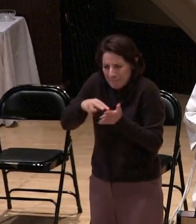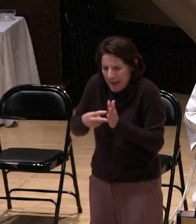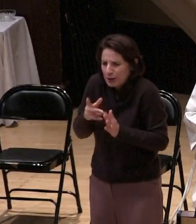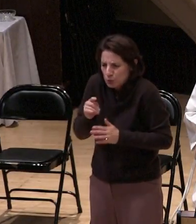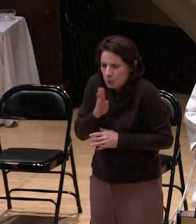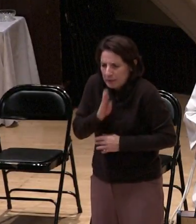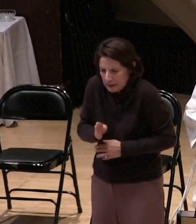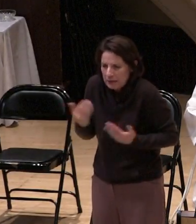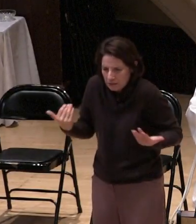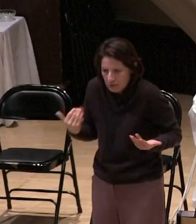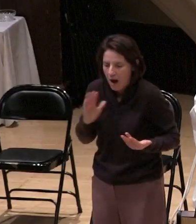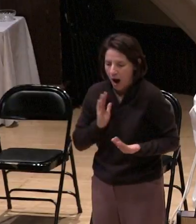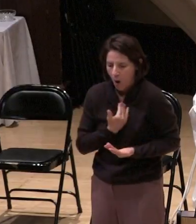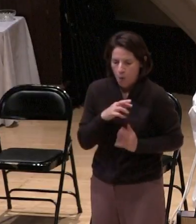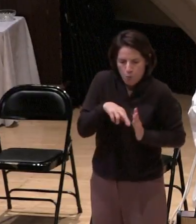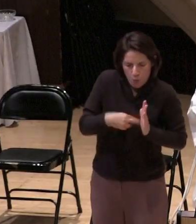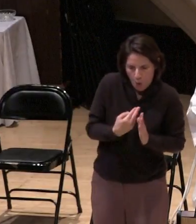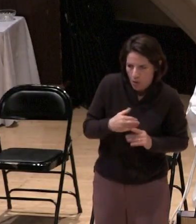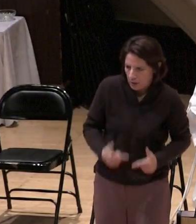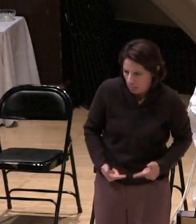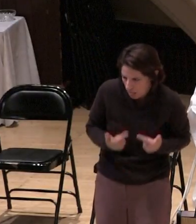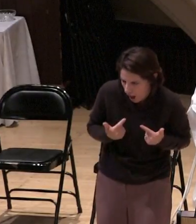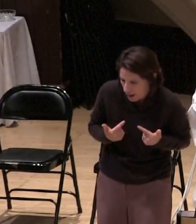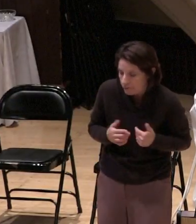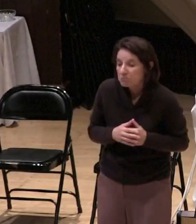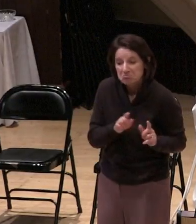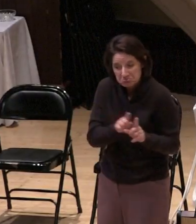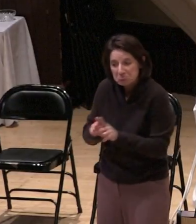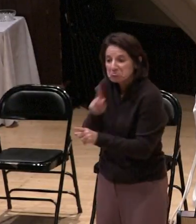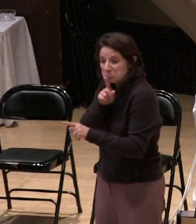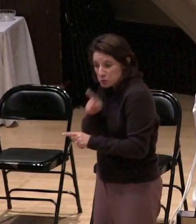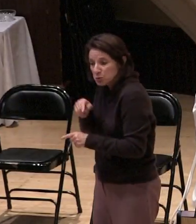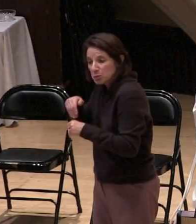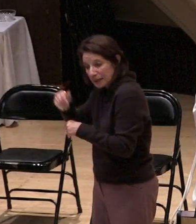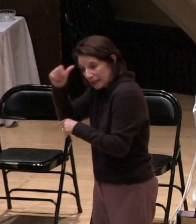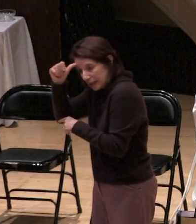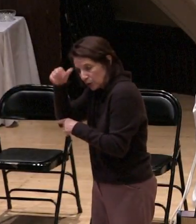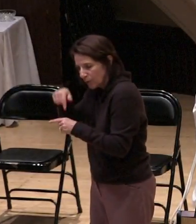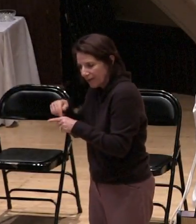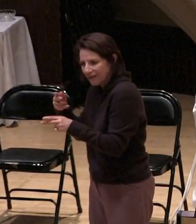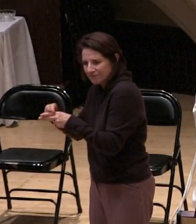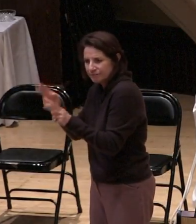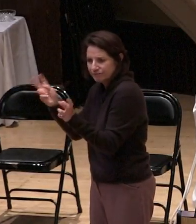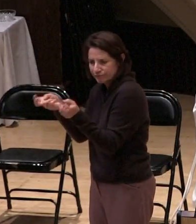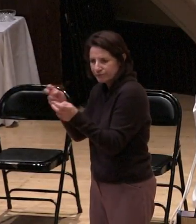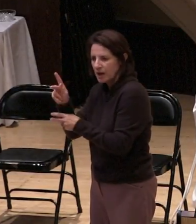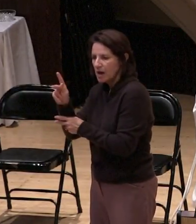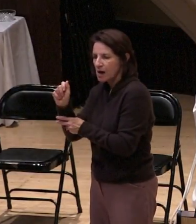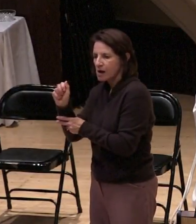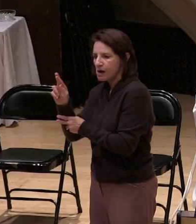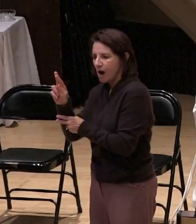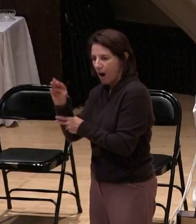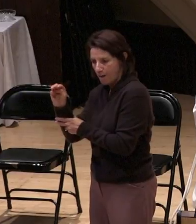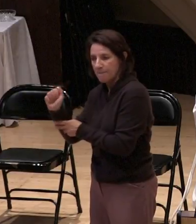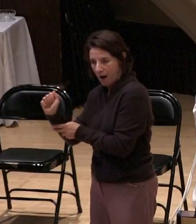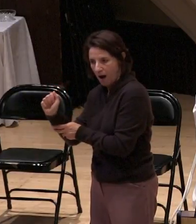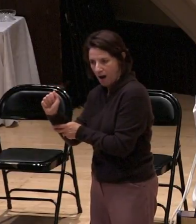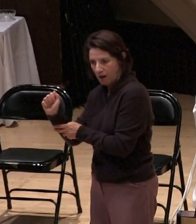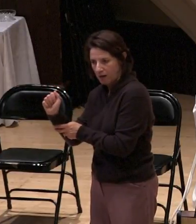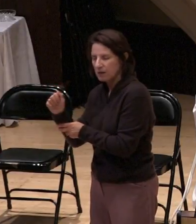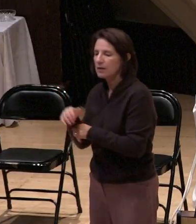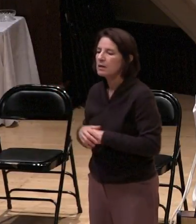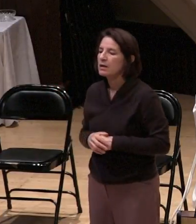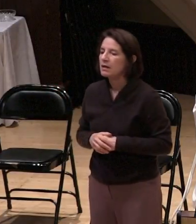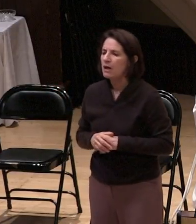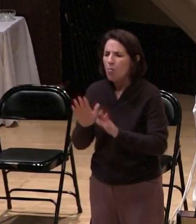or a certain vocation in life, and that's also true in India. They talk about it as karma, as the fulfillment of your life. And the